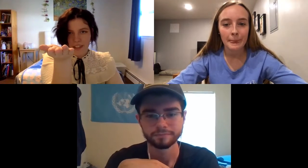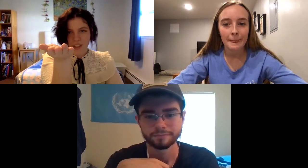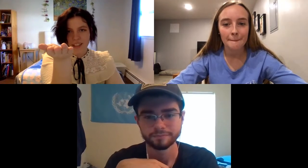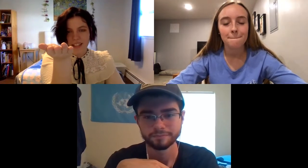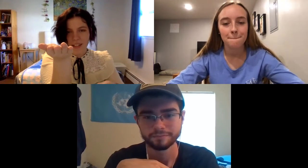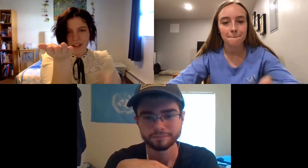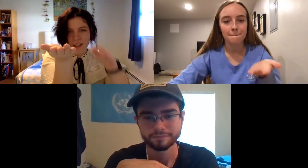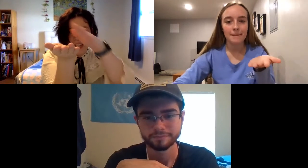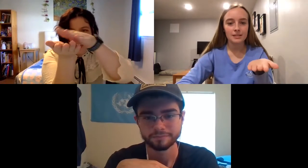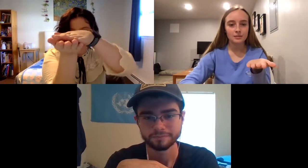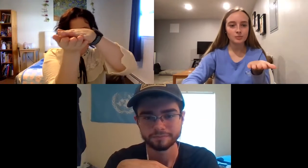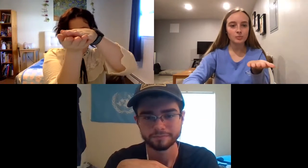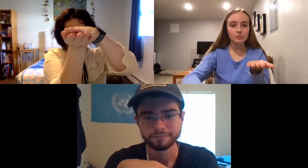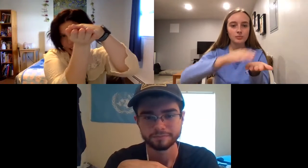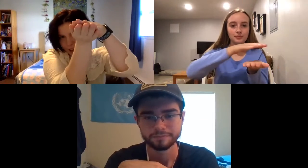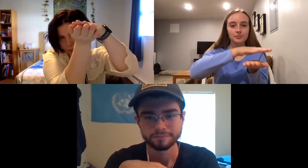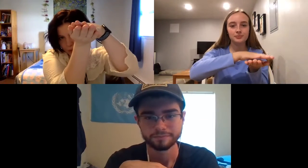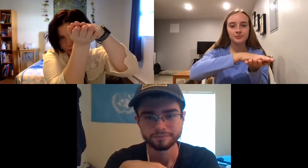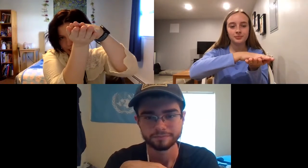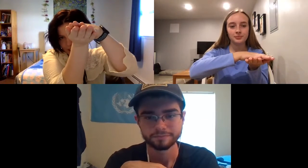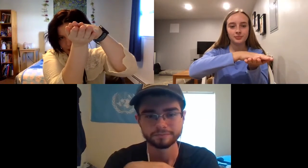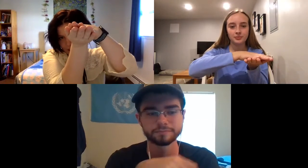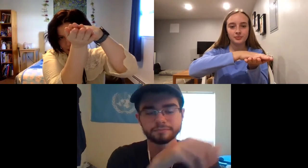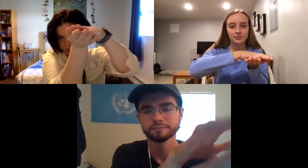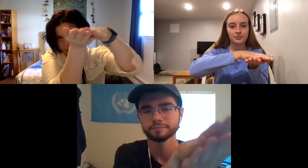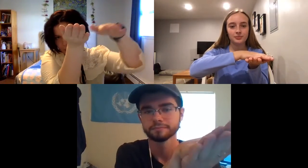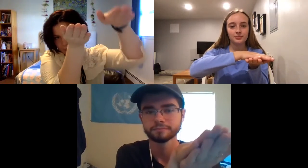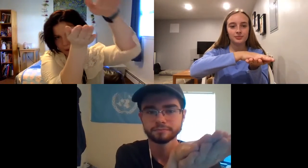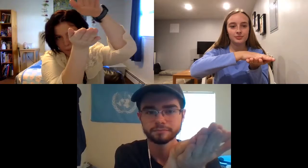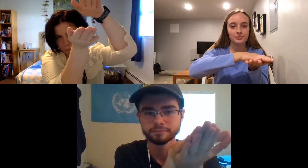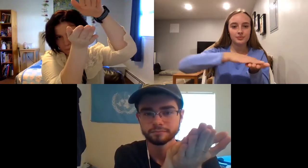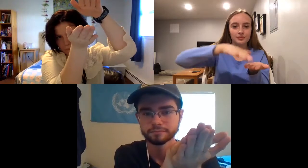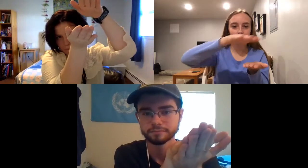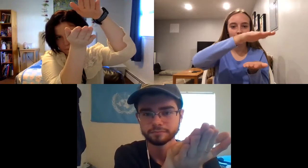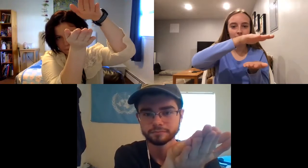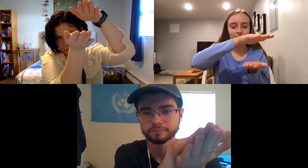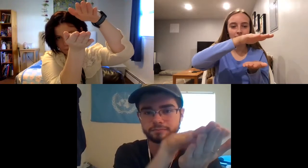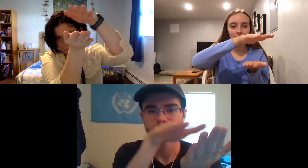Then you're going to take your other hand and motion together and then go up.